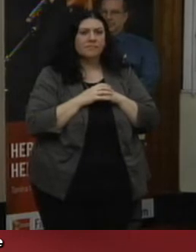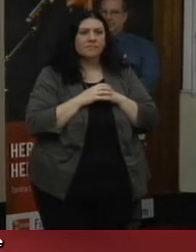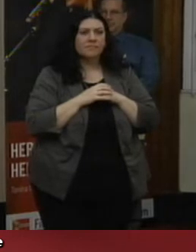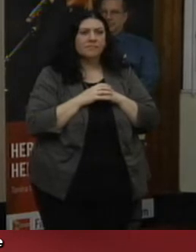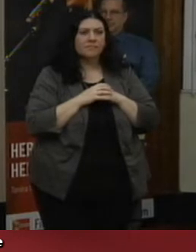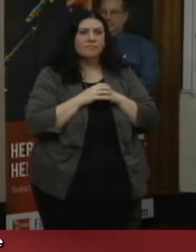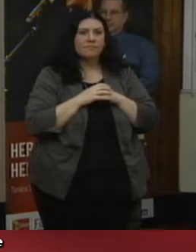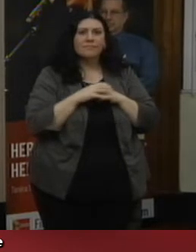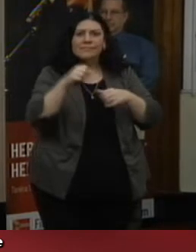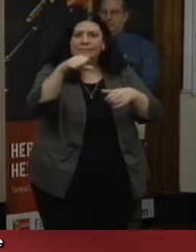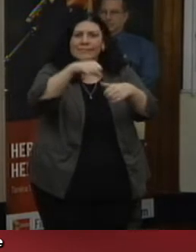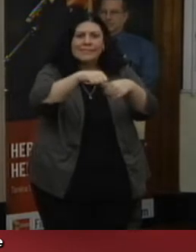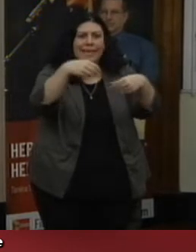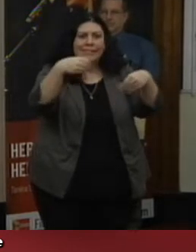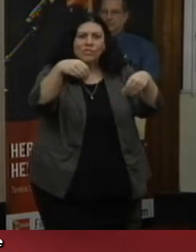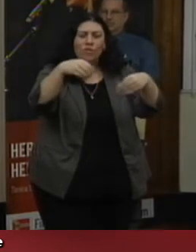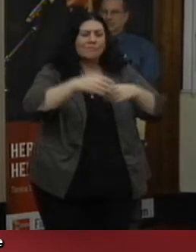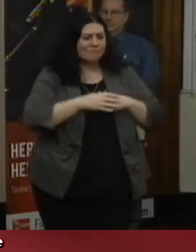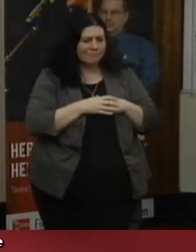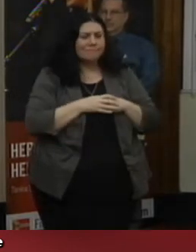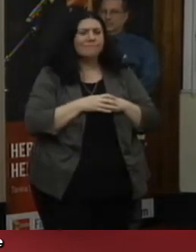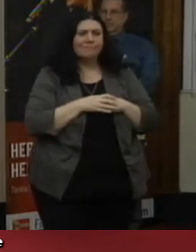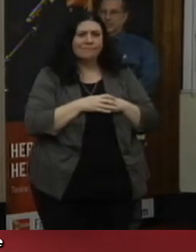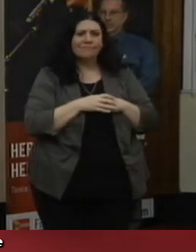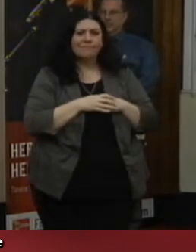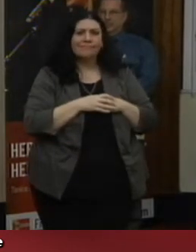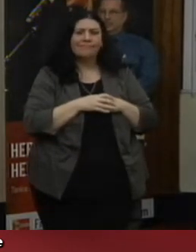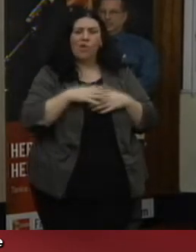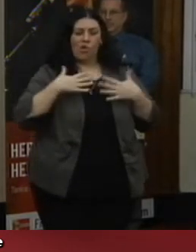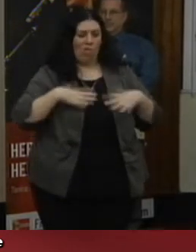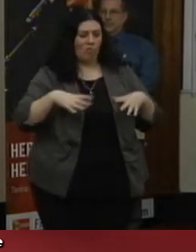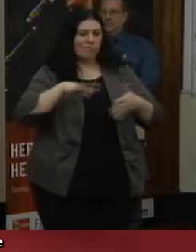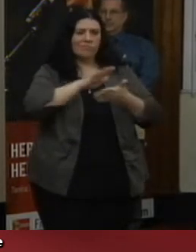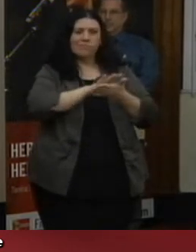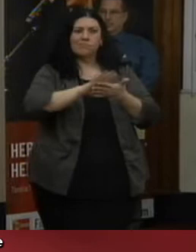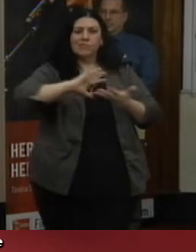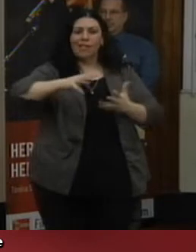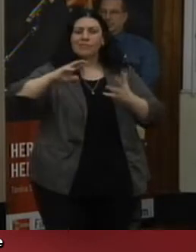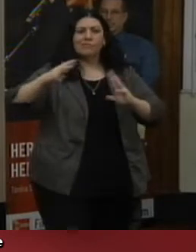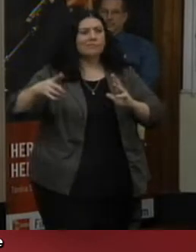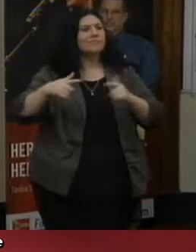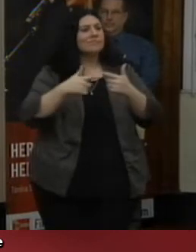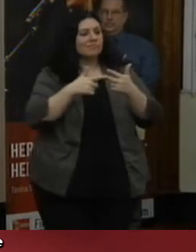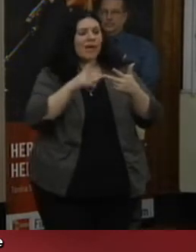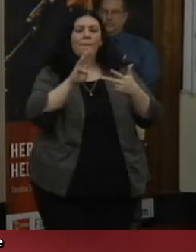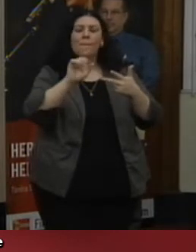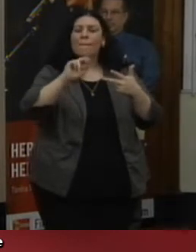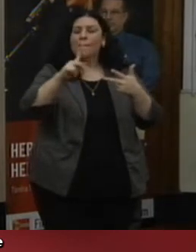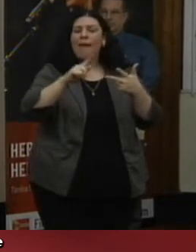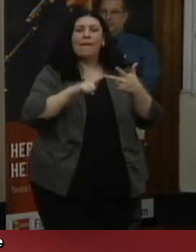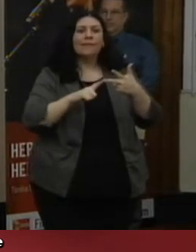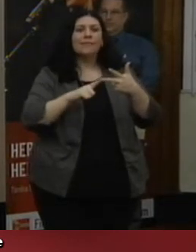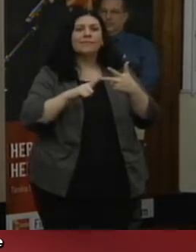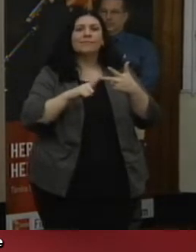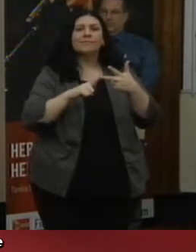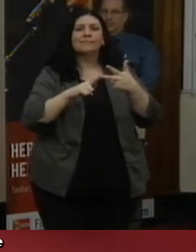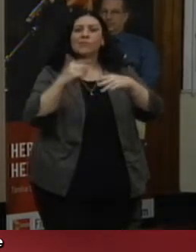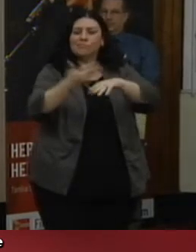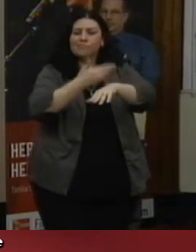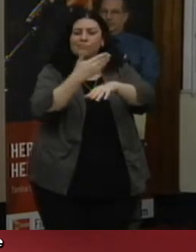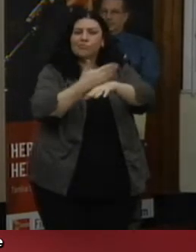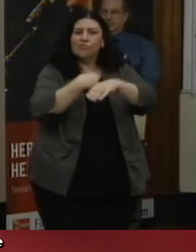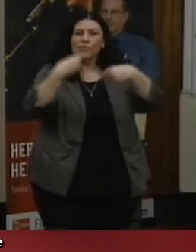You can still go to the gas station, the laundromat, the bank, hardware store, your